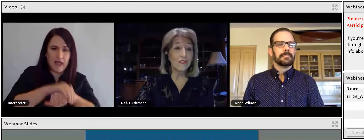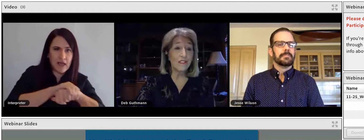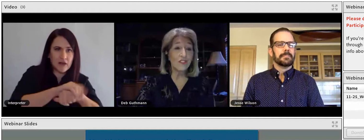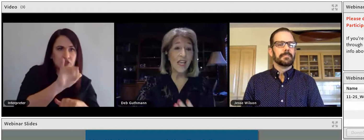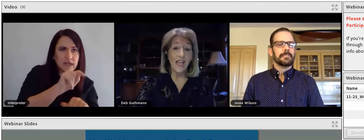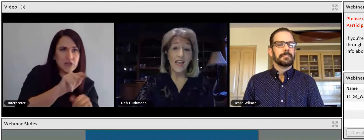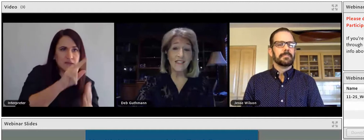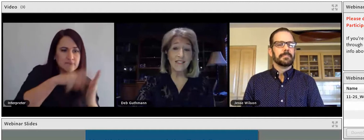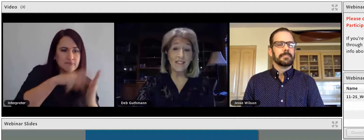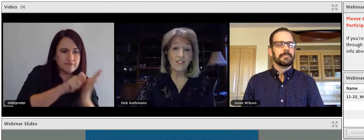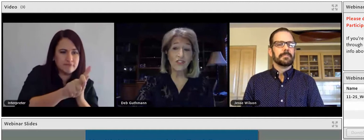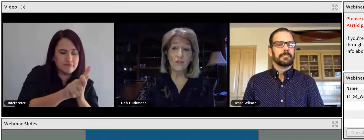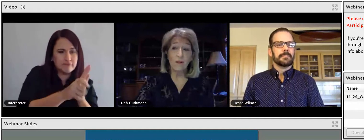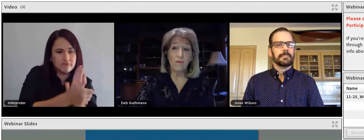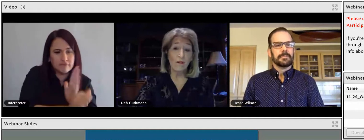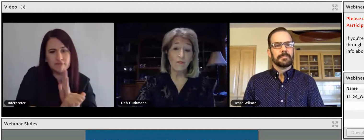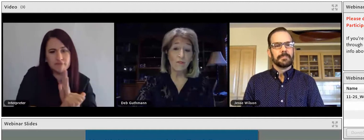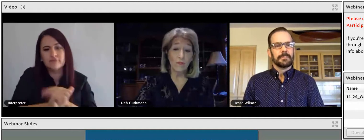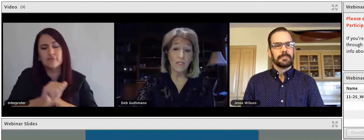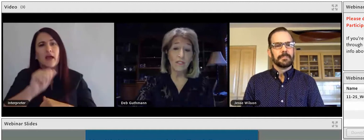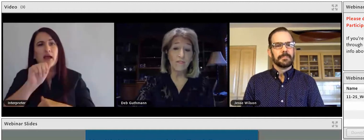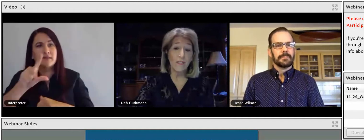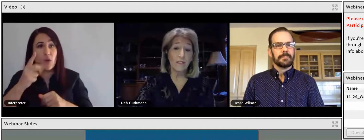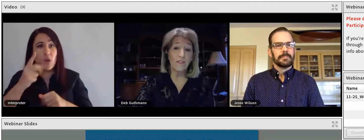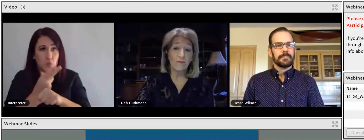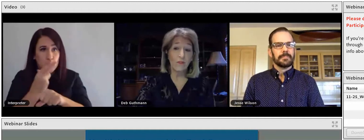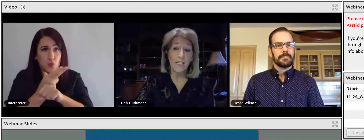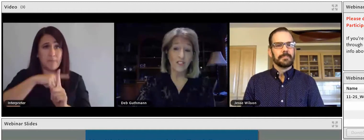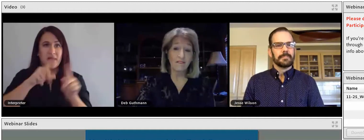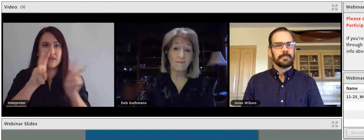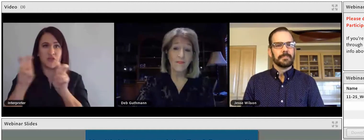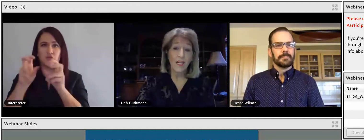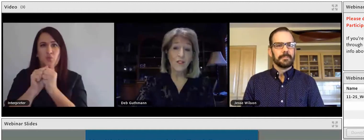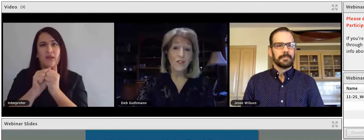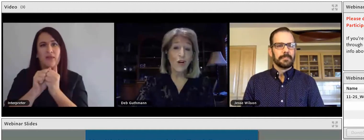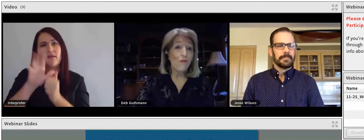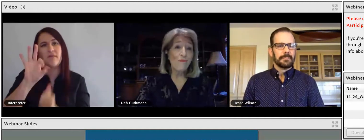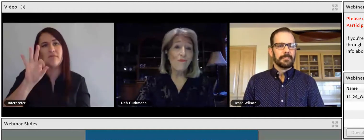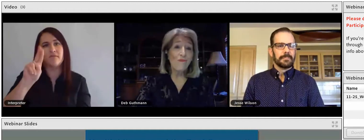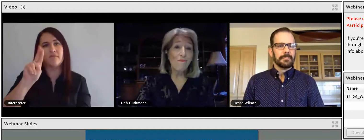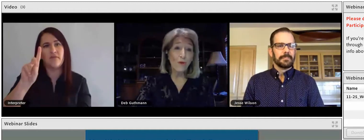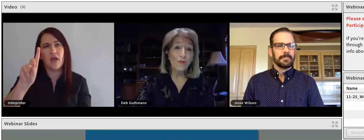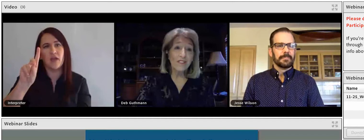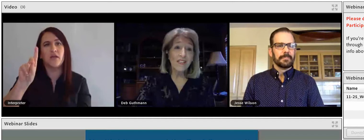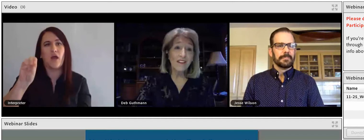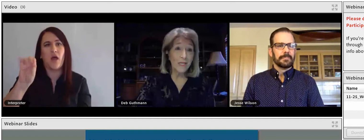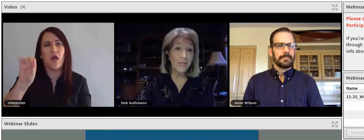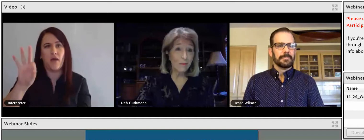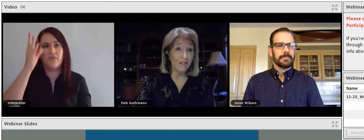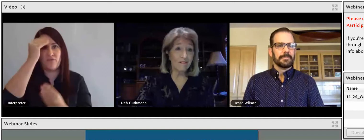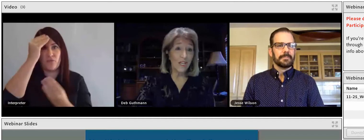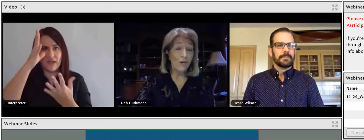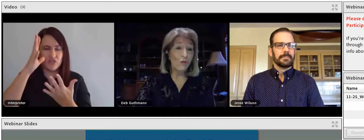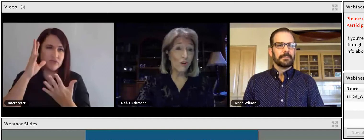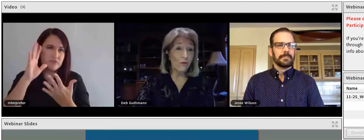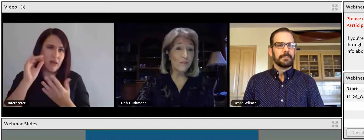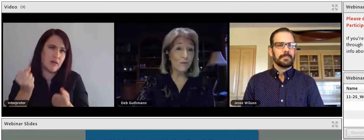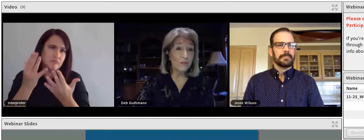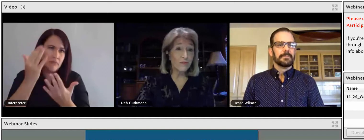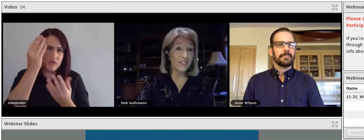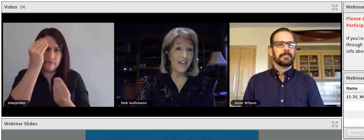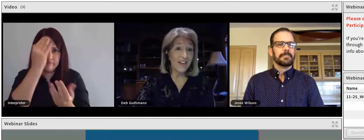ASL usage, and these issues around really the fund of information. So most deaf people